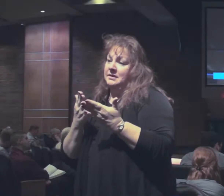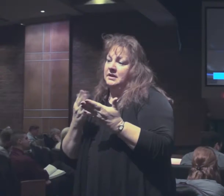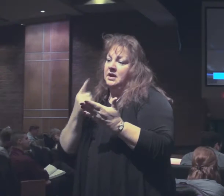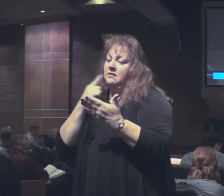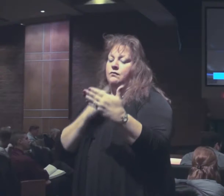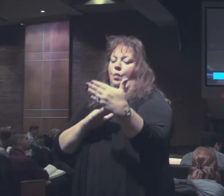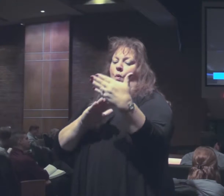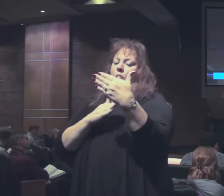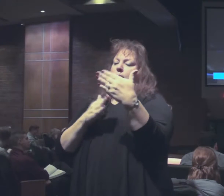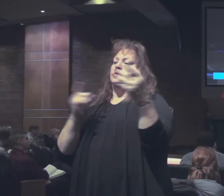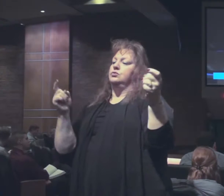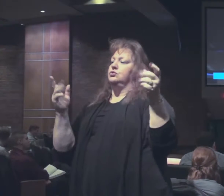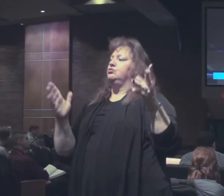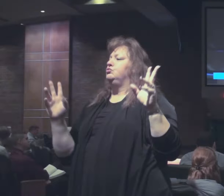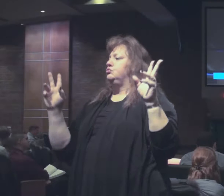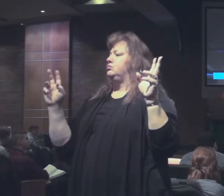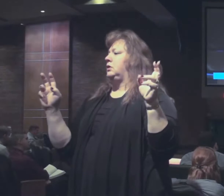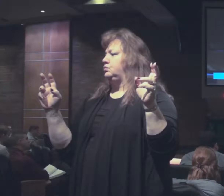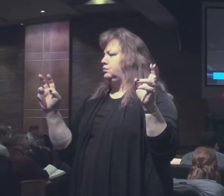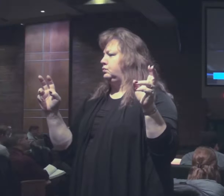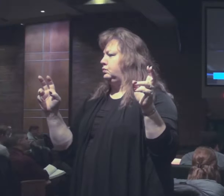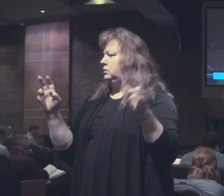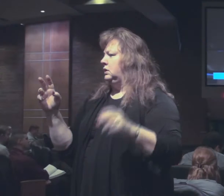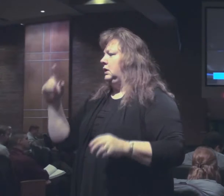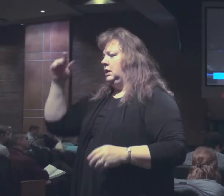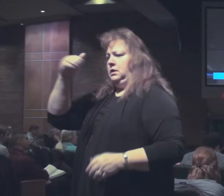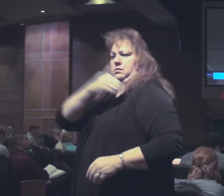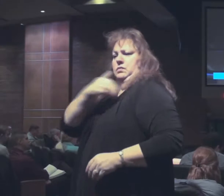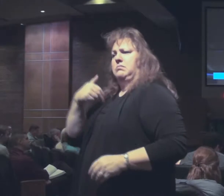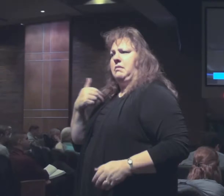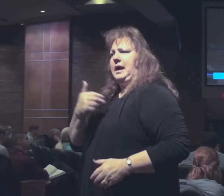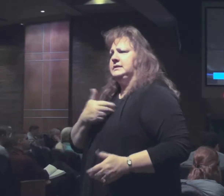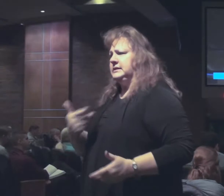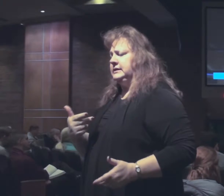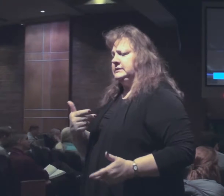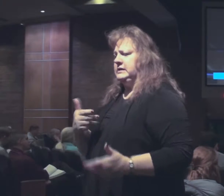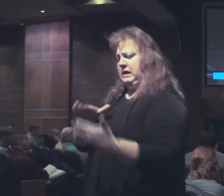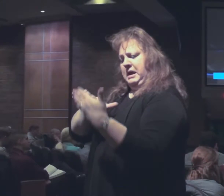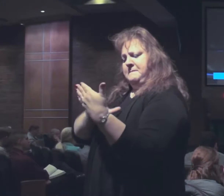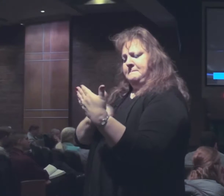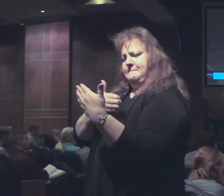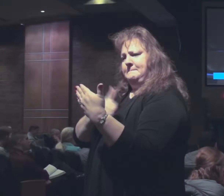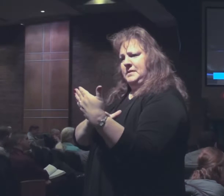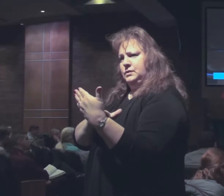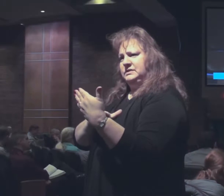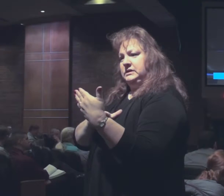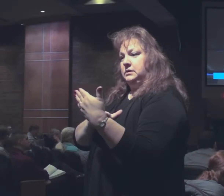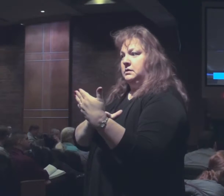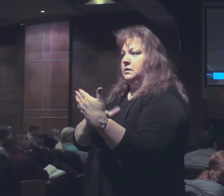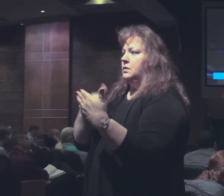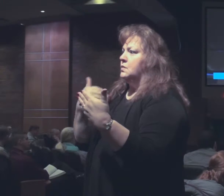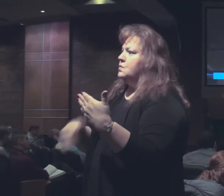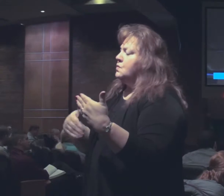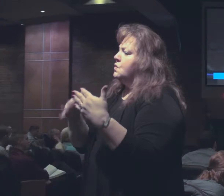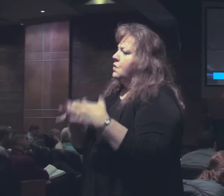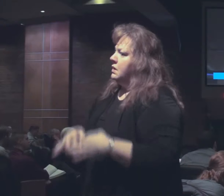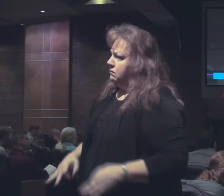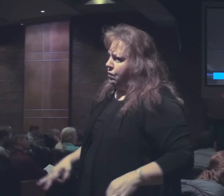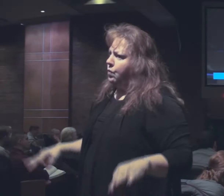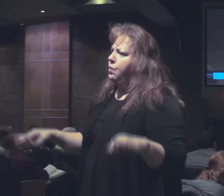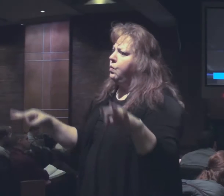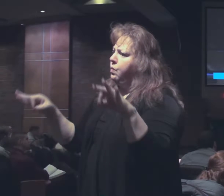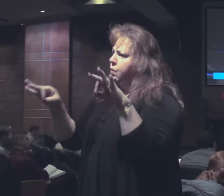the music director. And it's a reminder that music played a key